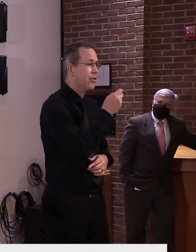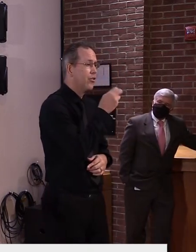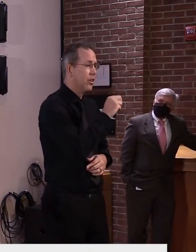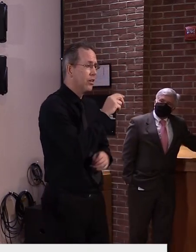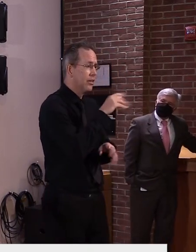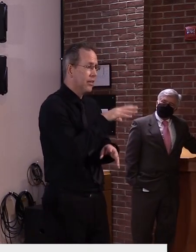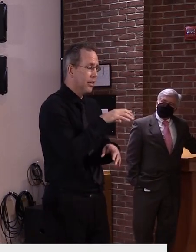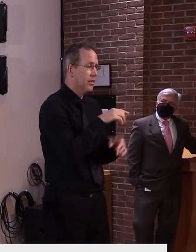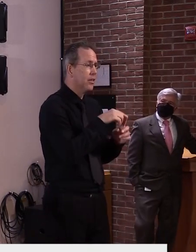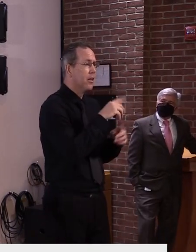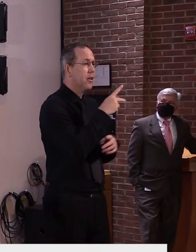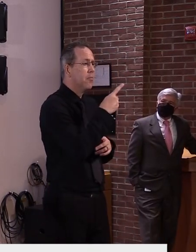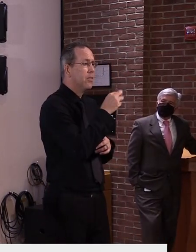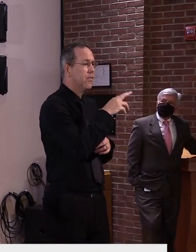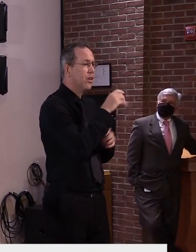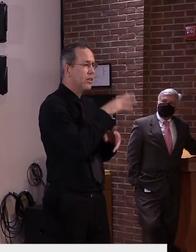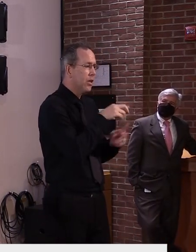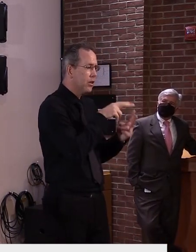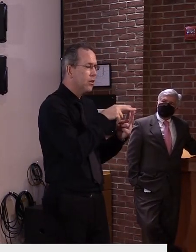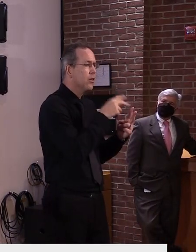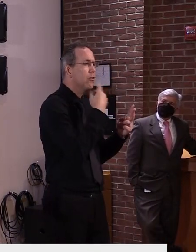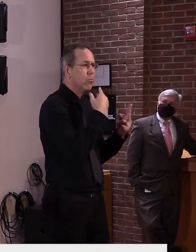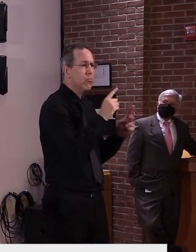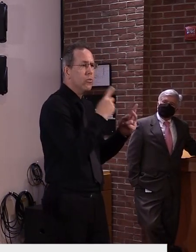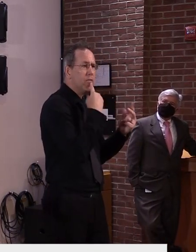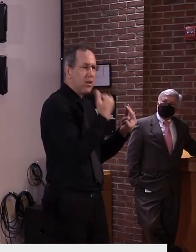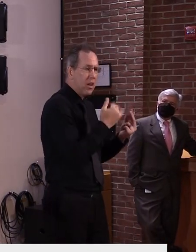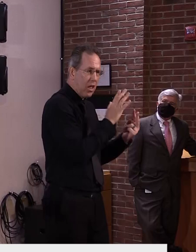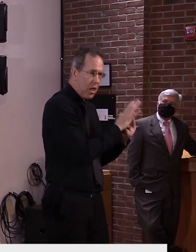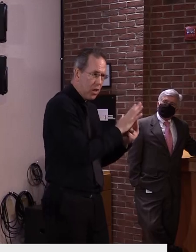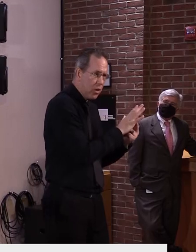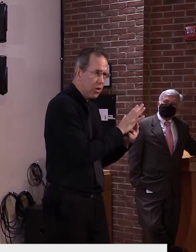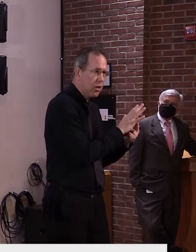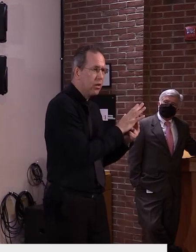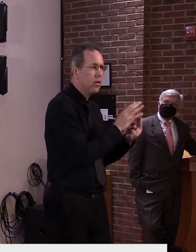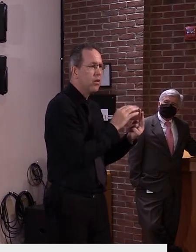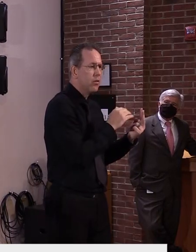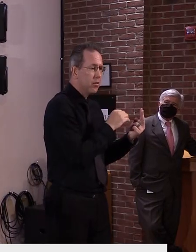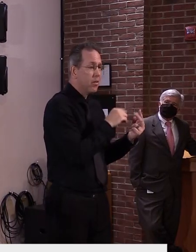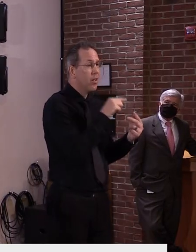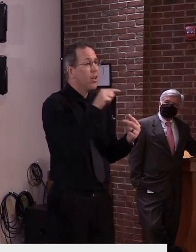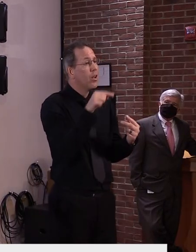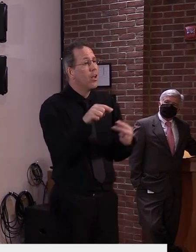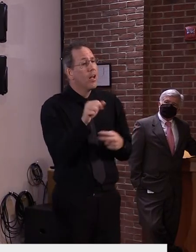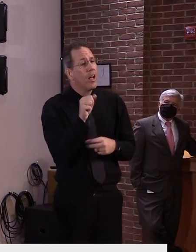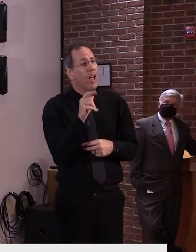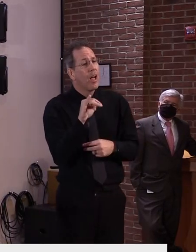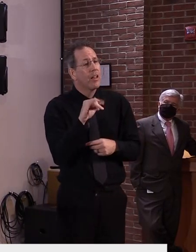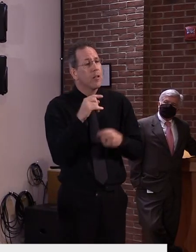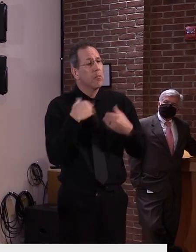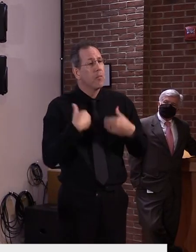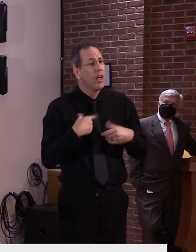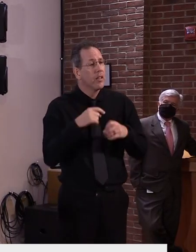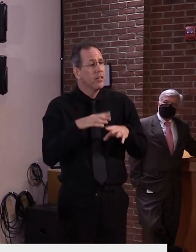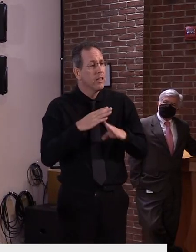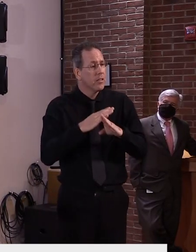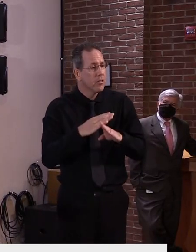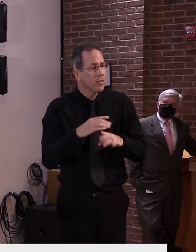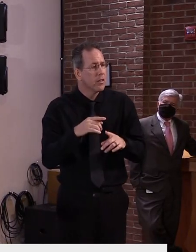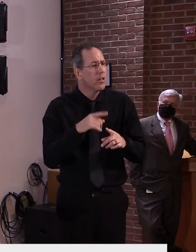blood test looking to see if someone has formed antibodies against the virus, whether they knew they were ill or not